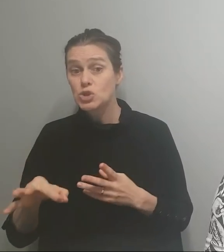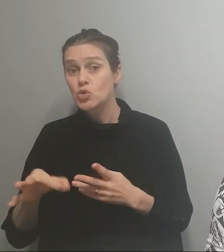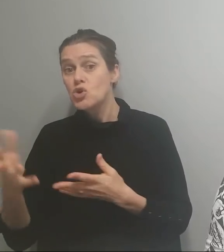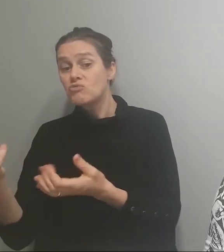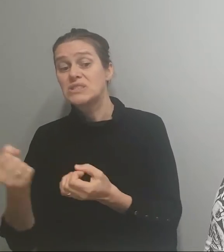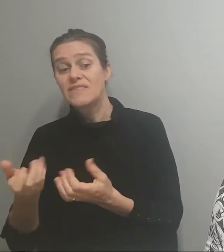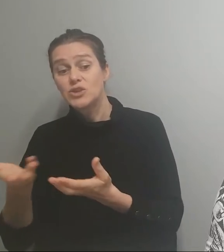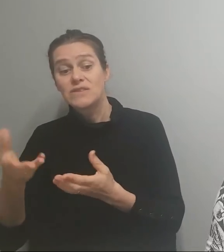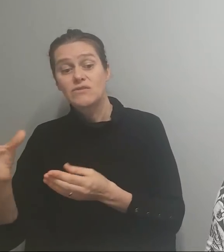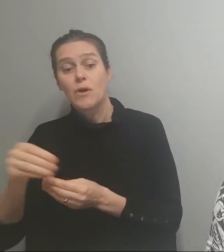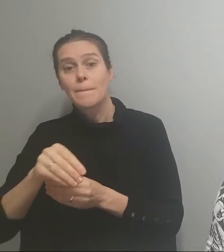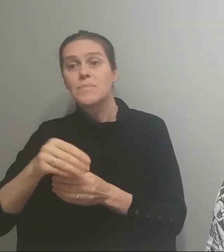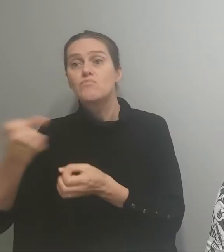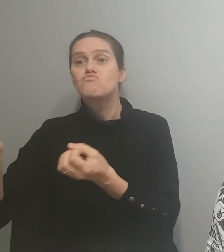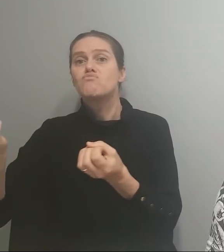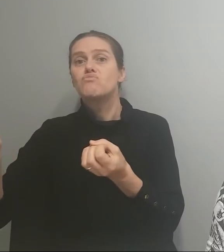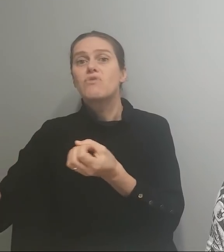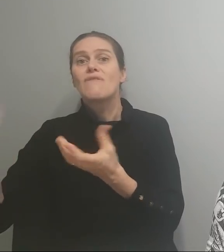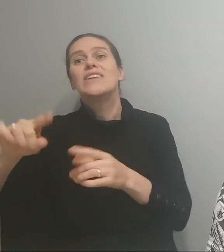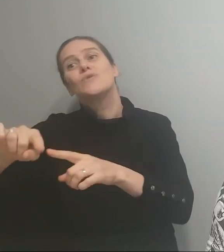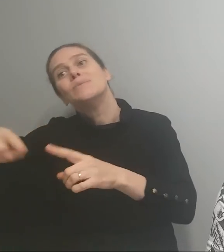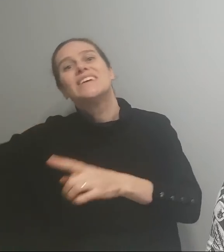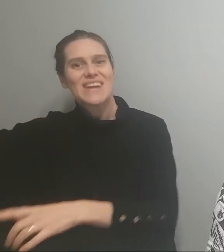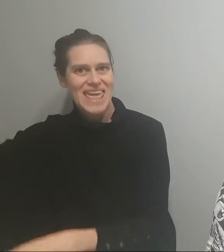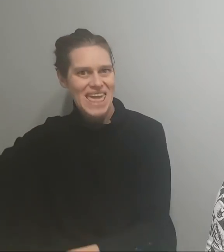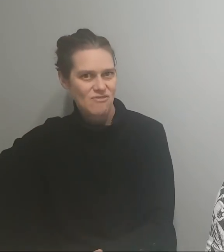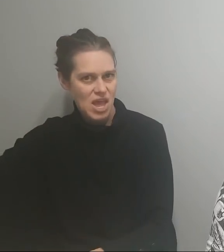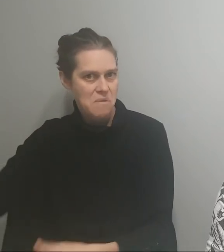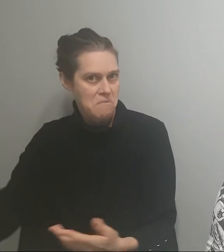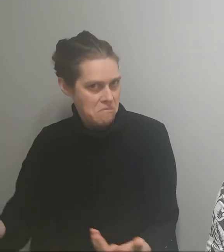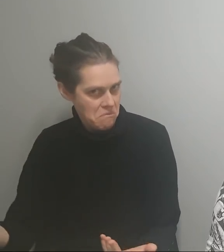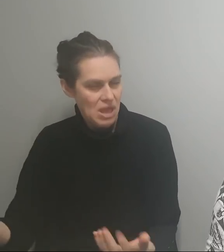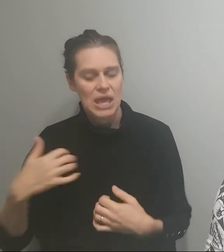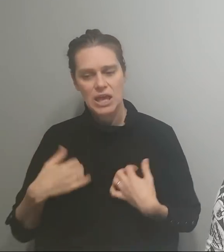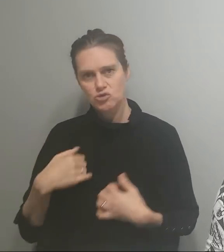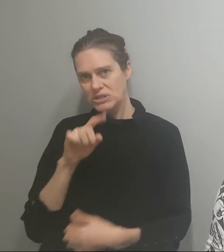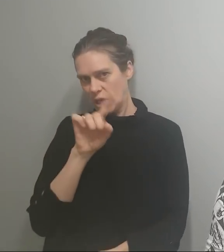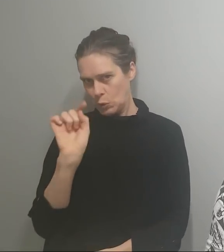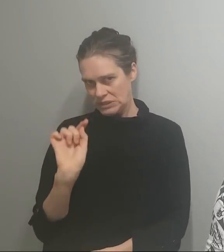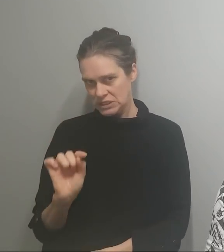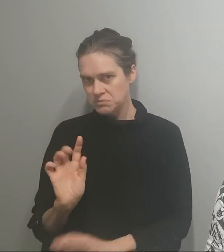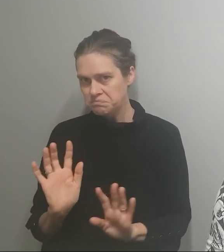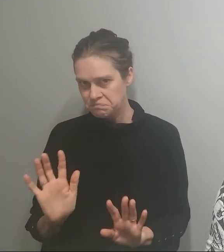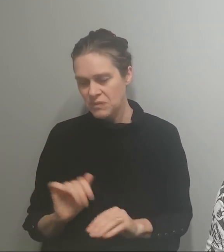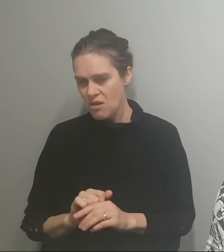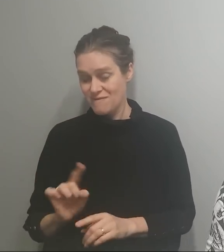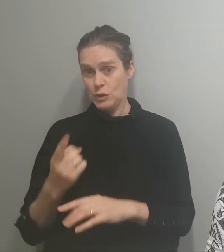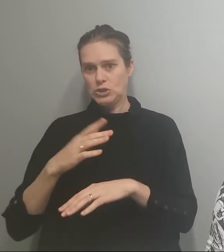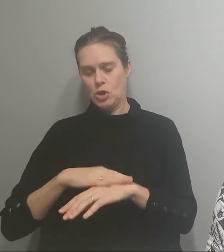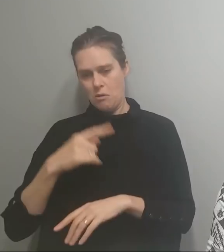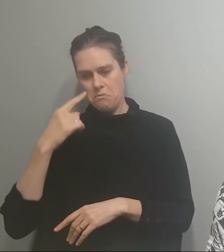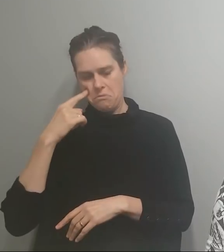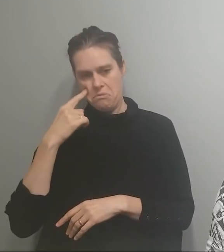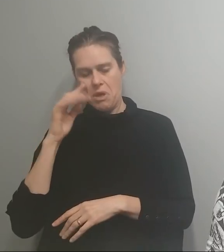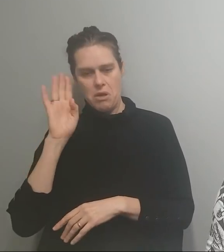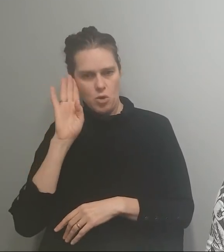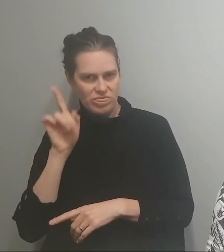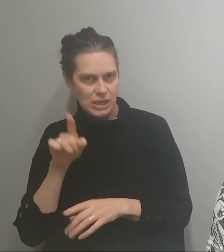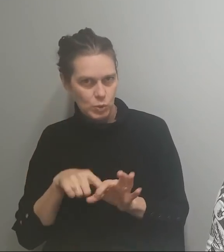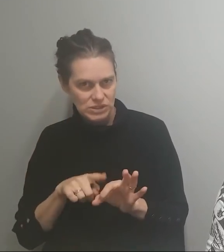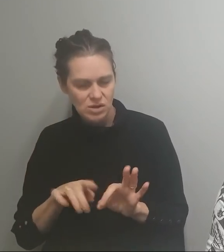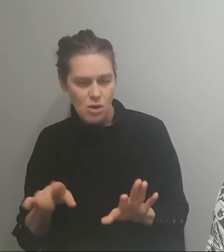interesting question and not one that I've come across before, and I think the answer